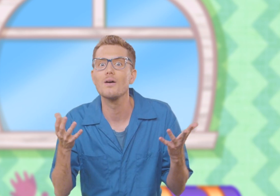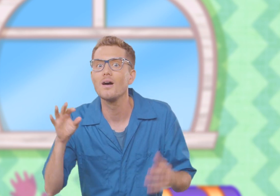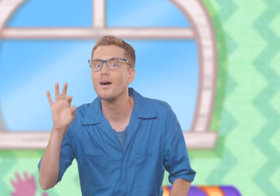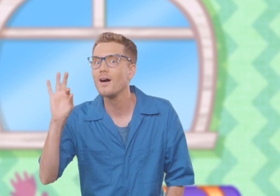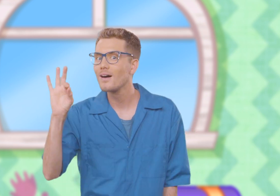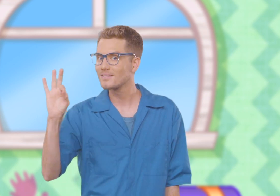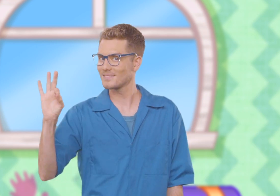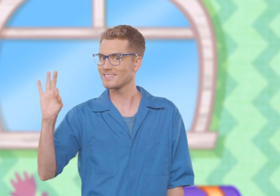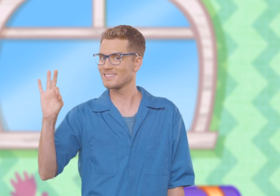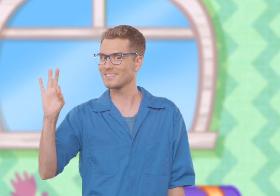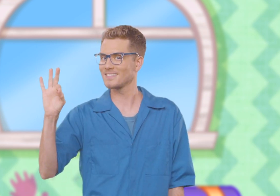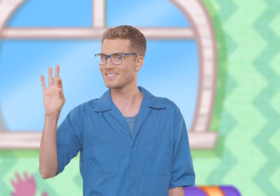frog.